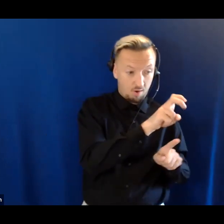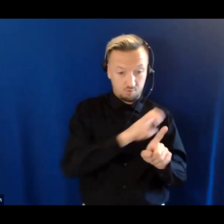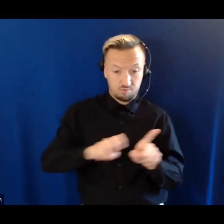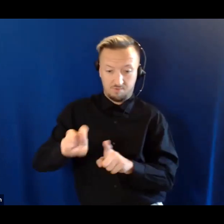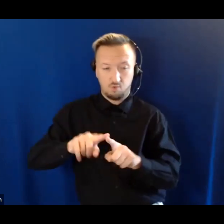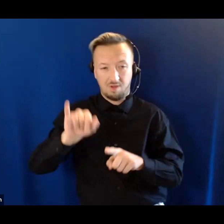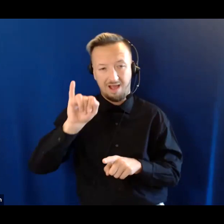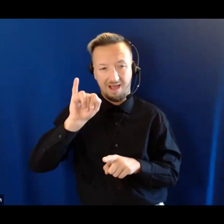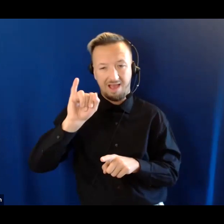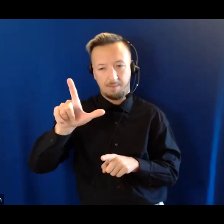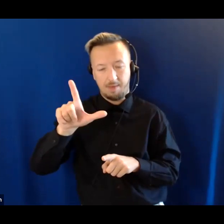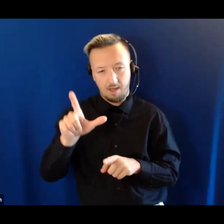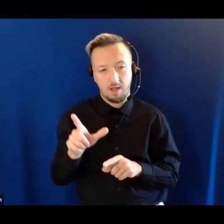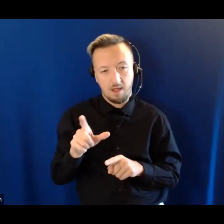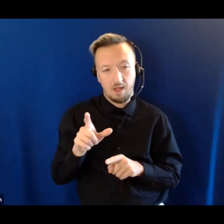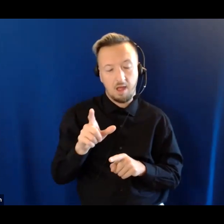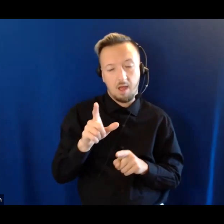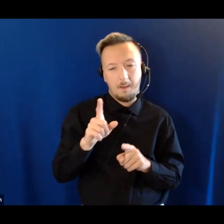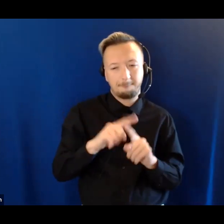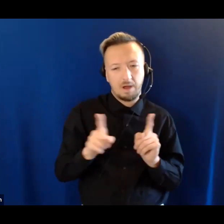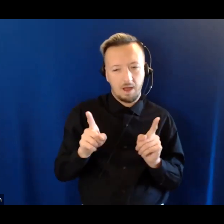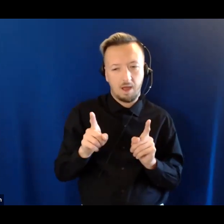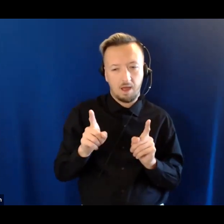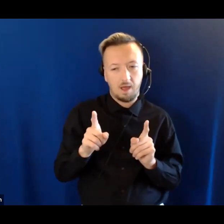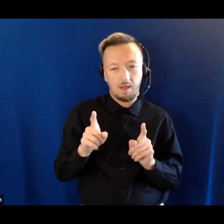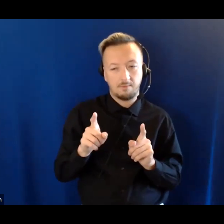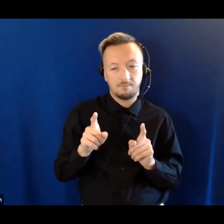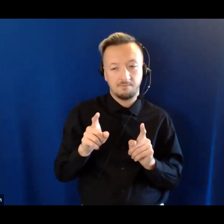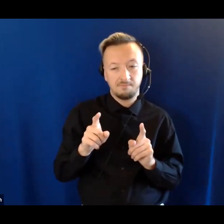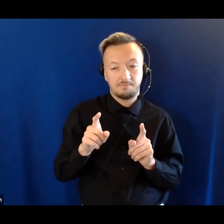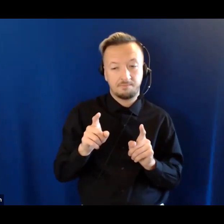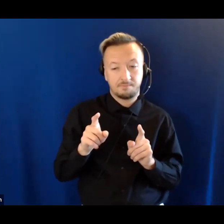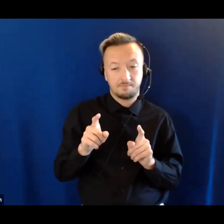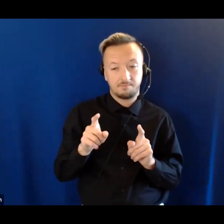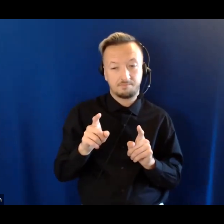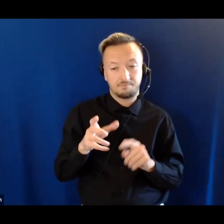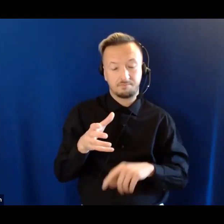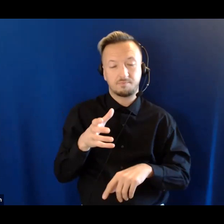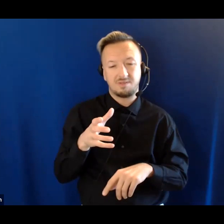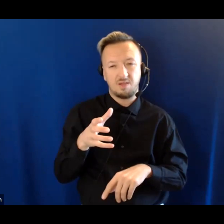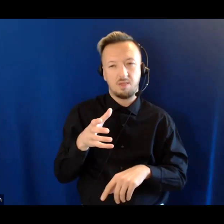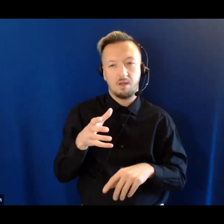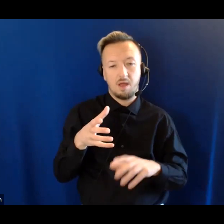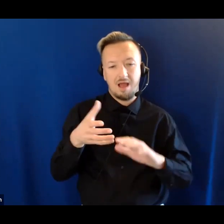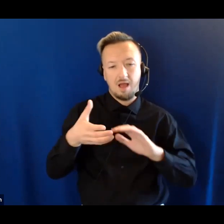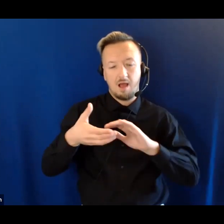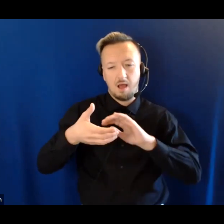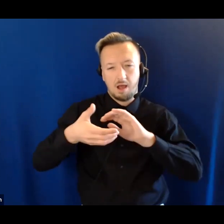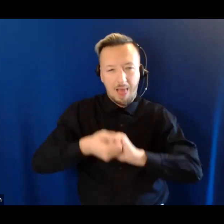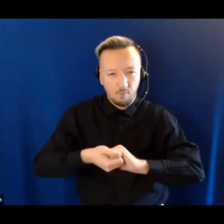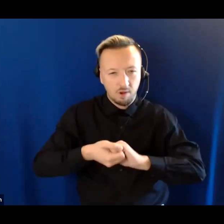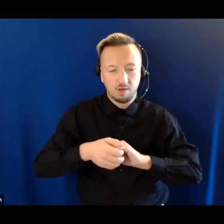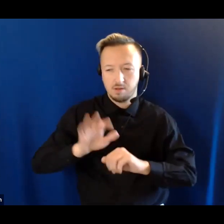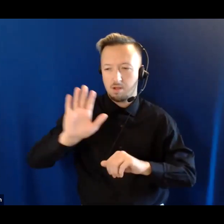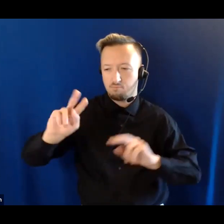you know, there's power in collaboration and power in different perspectives. And so that's kind of where I'm